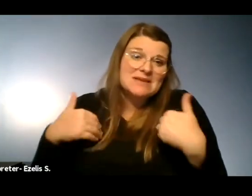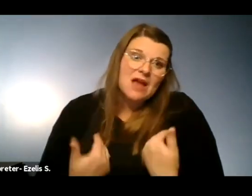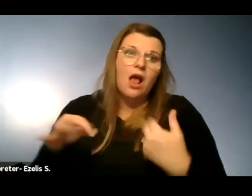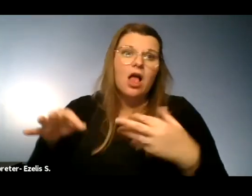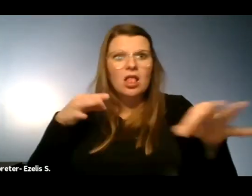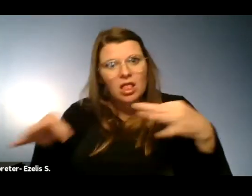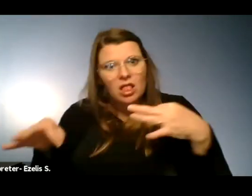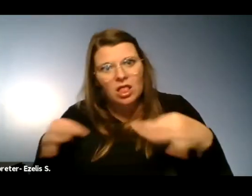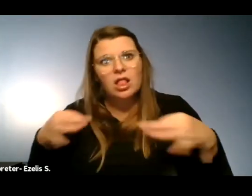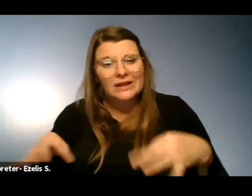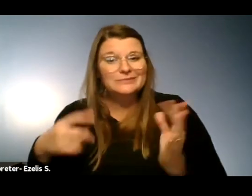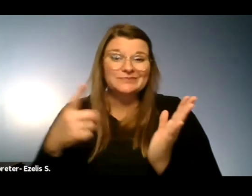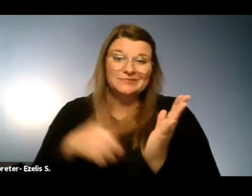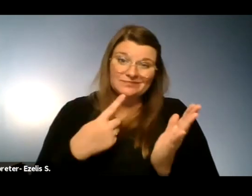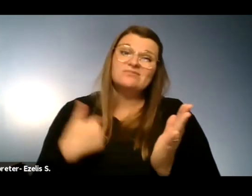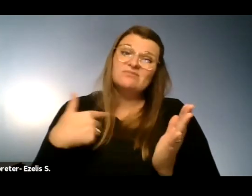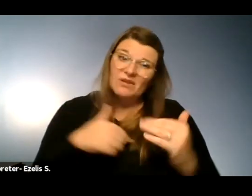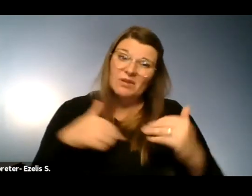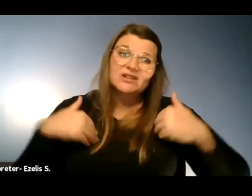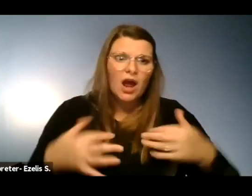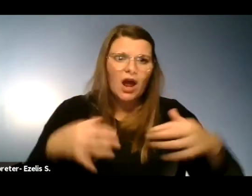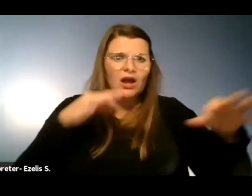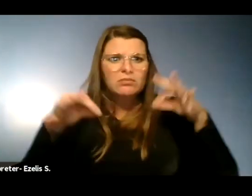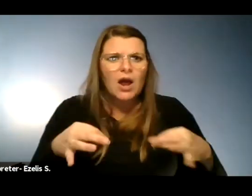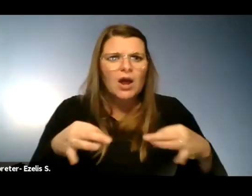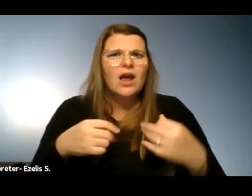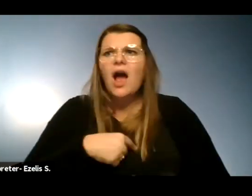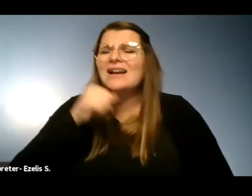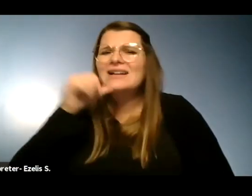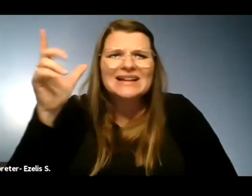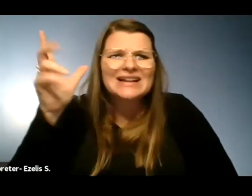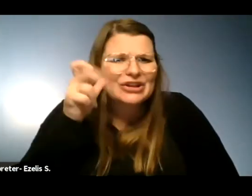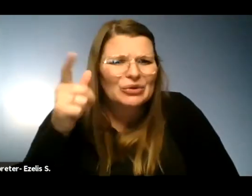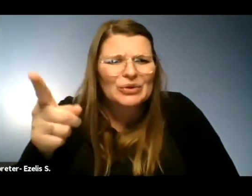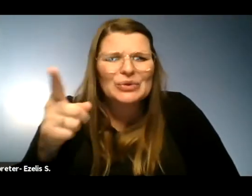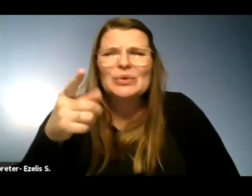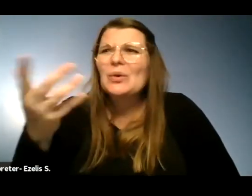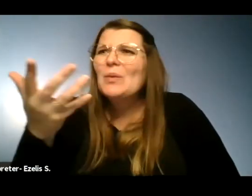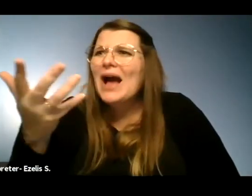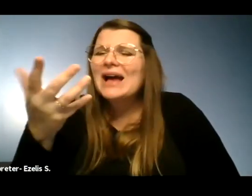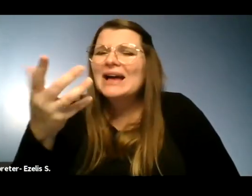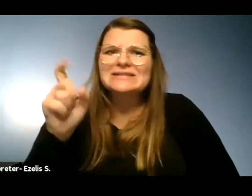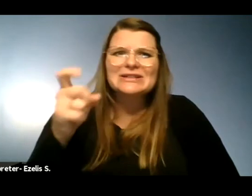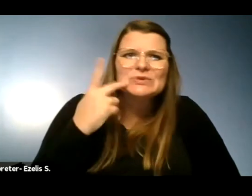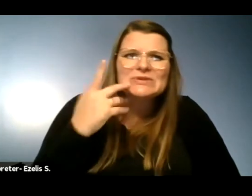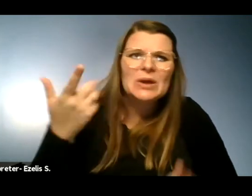explaining. Sometimes we get tired of explaining what we didn't hear or what we need to see